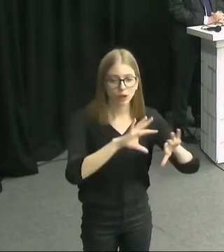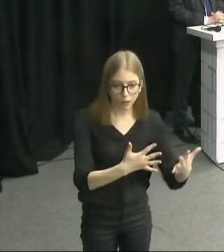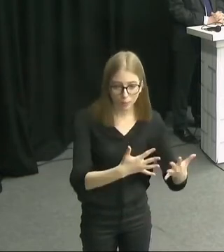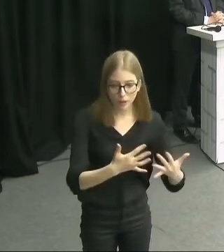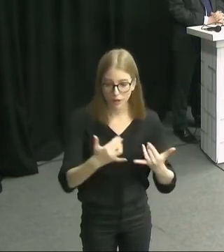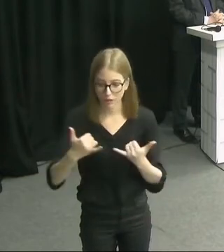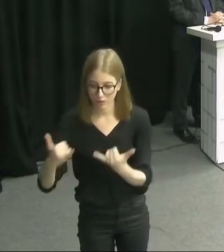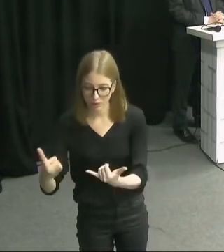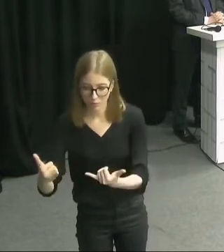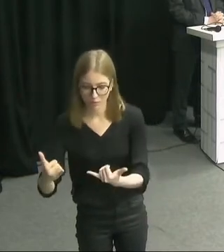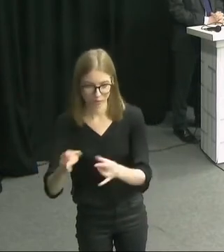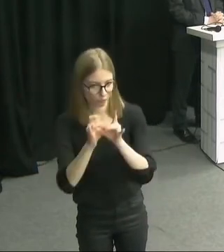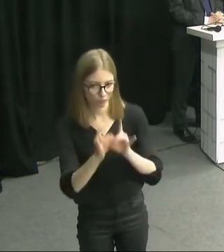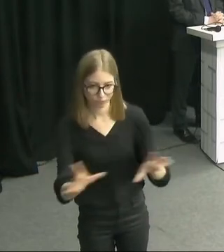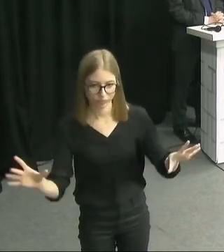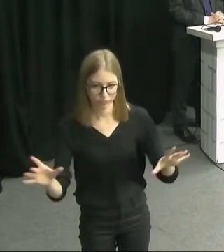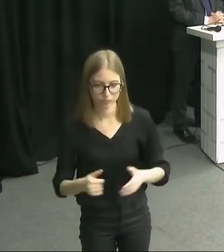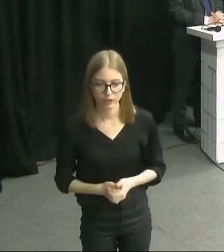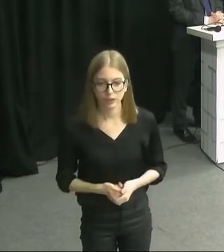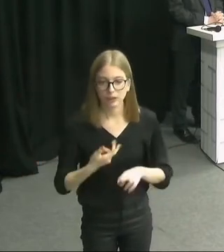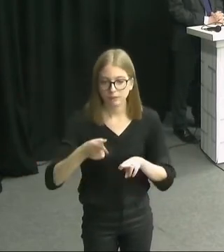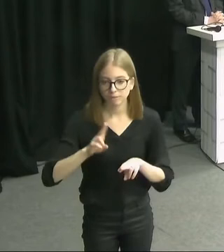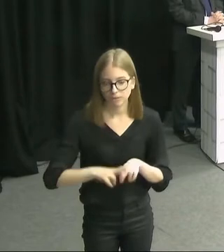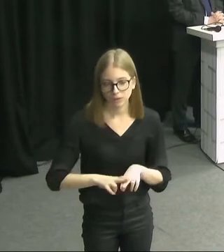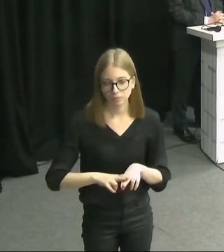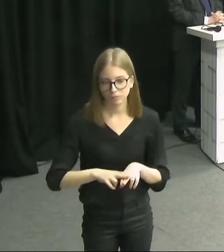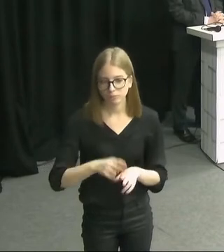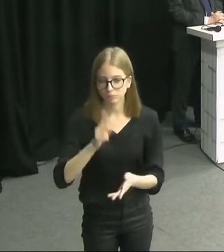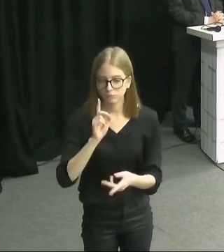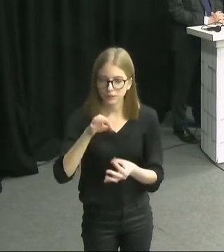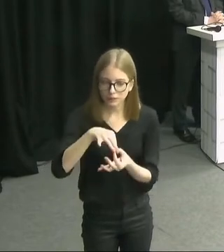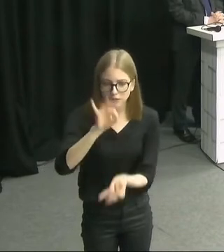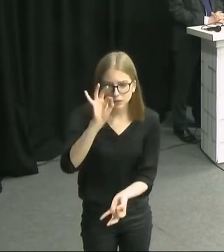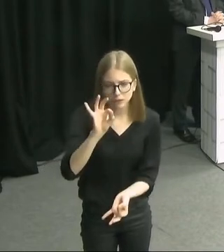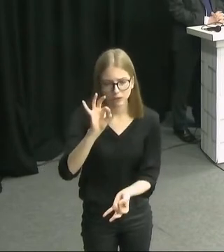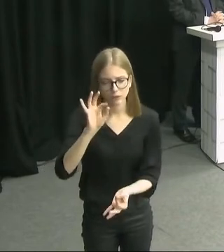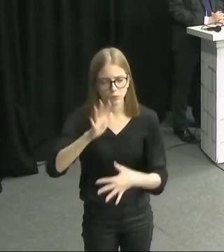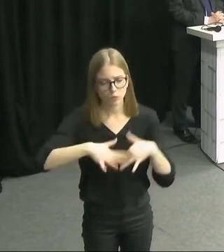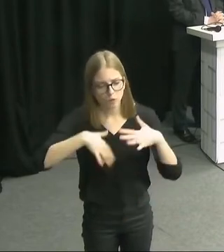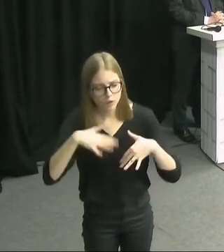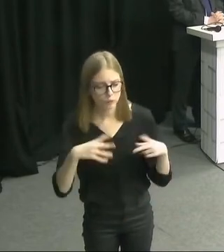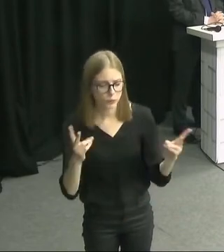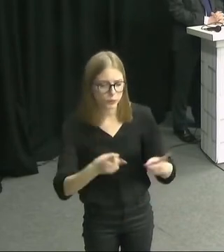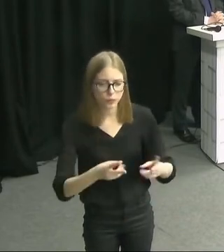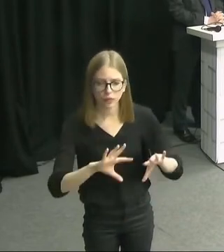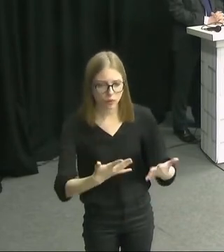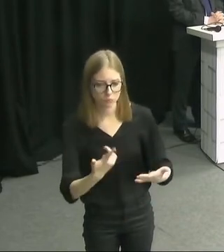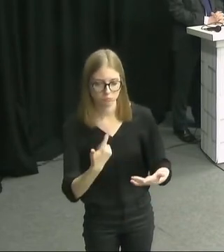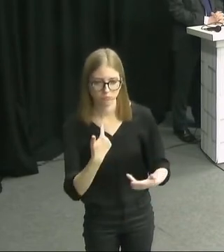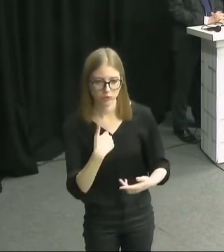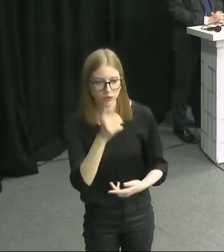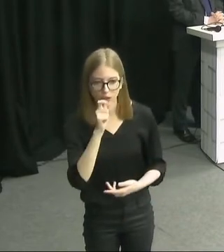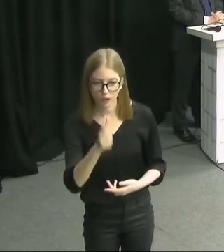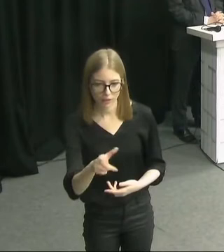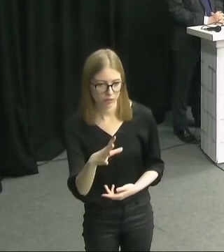studies should aim at two different objectives. First of all, they should